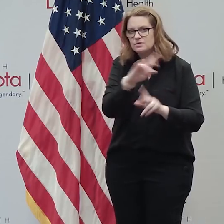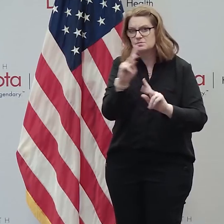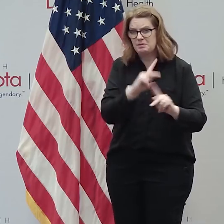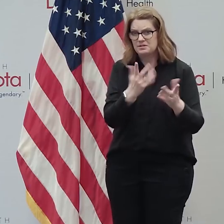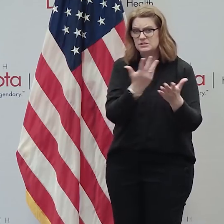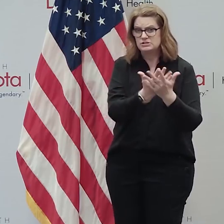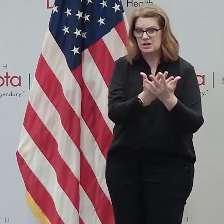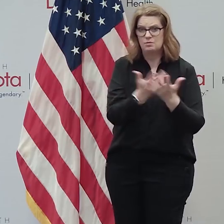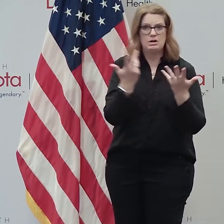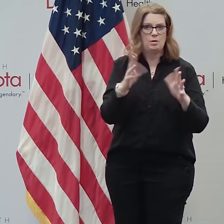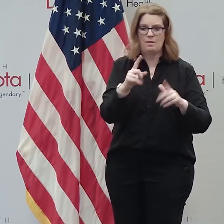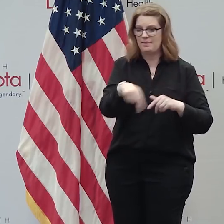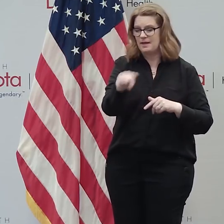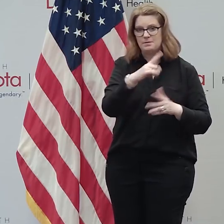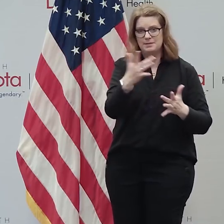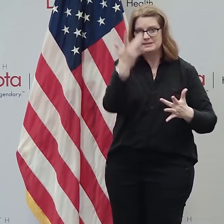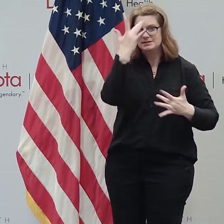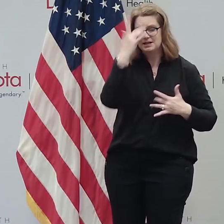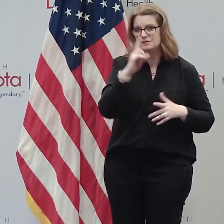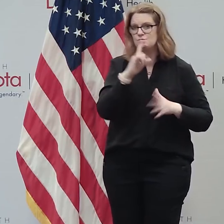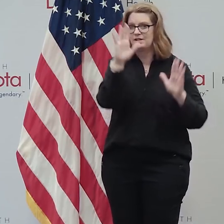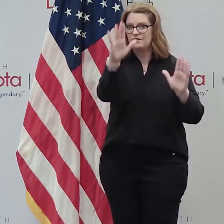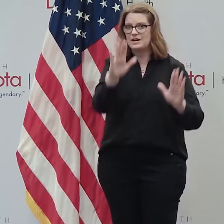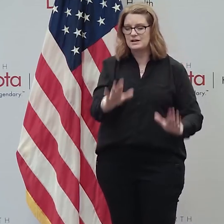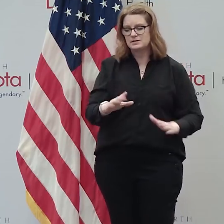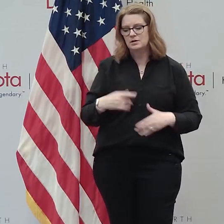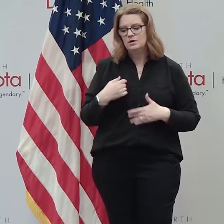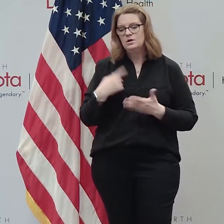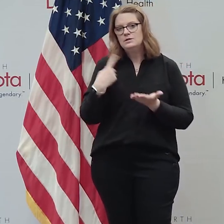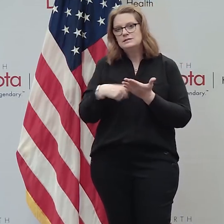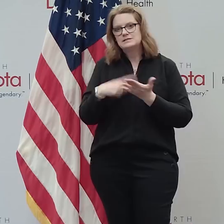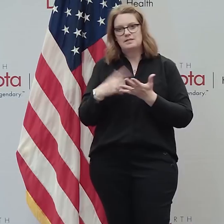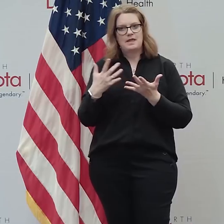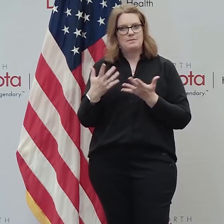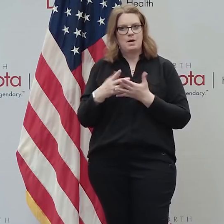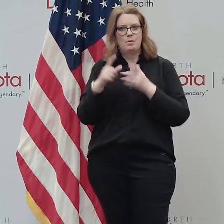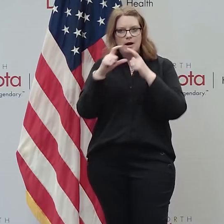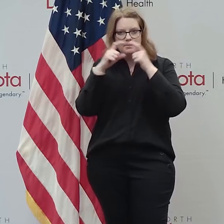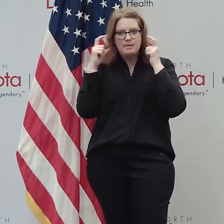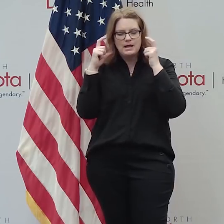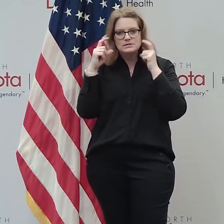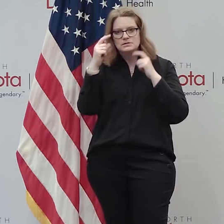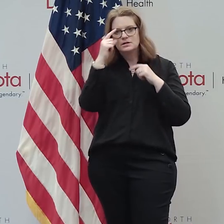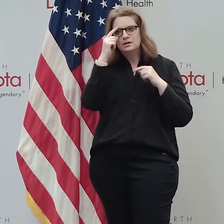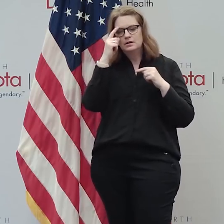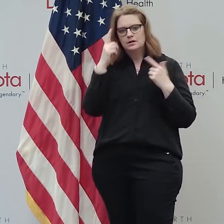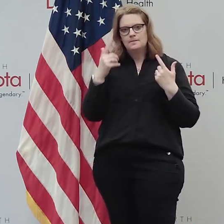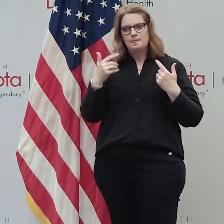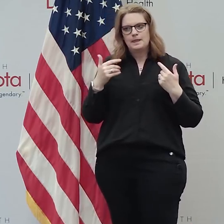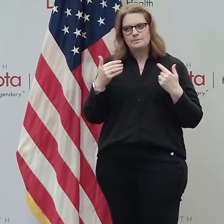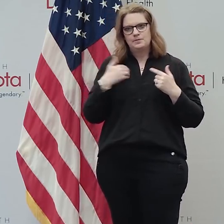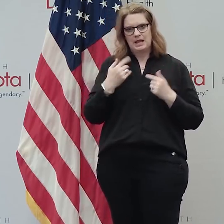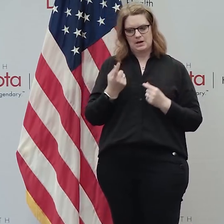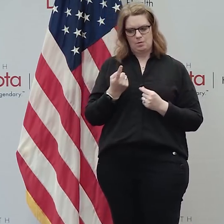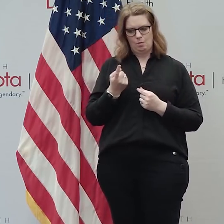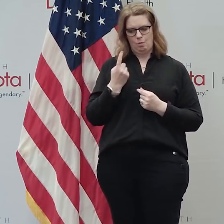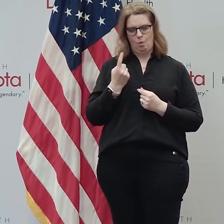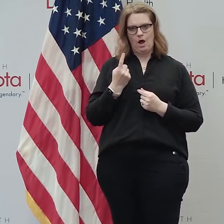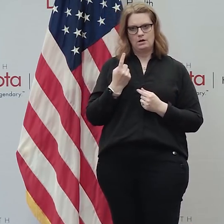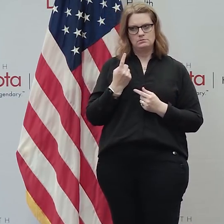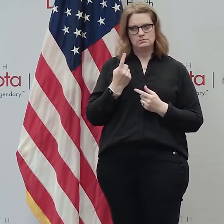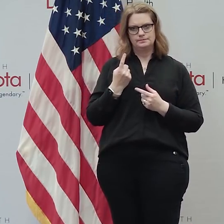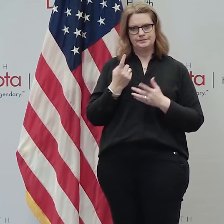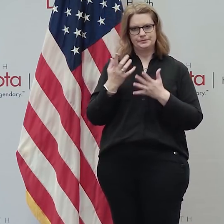is fantastic. And I do want to say we talk a lot about wearing masks. I did report earlier that we did have one